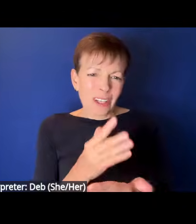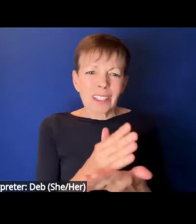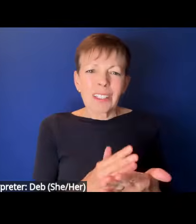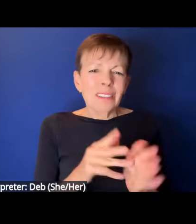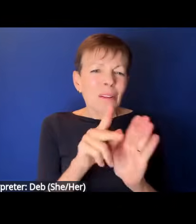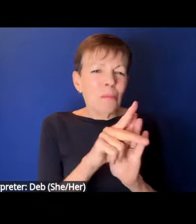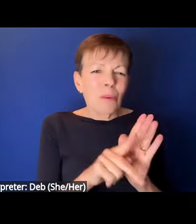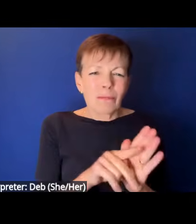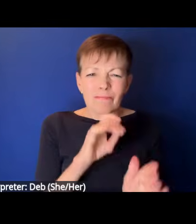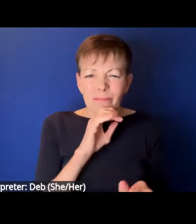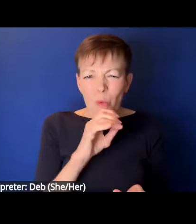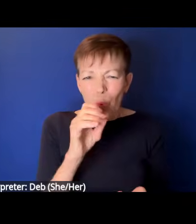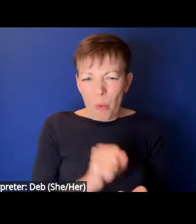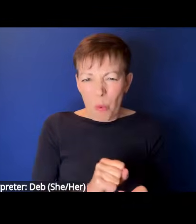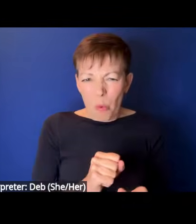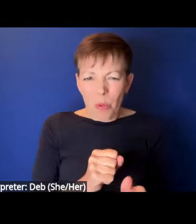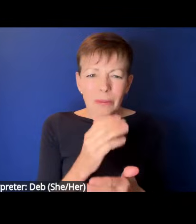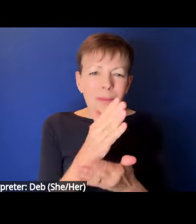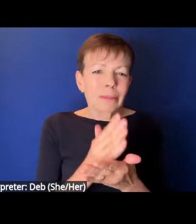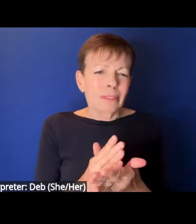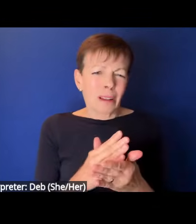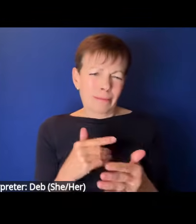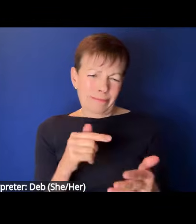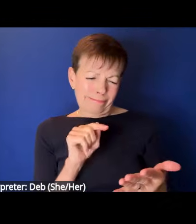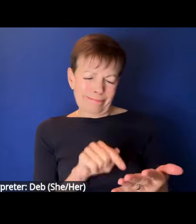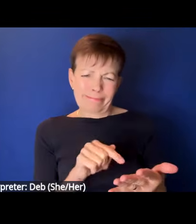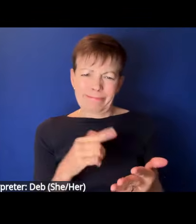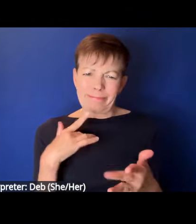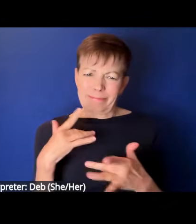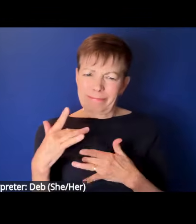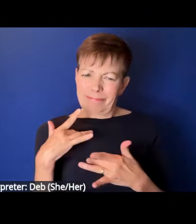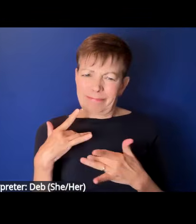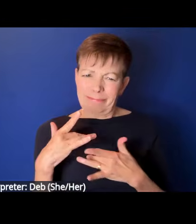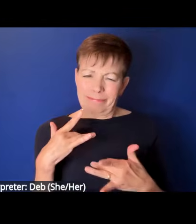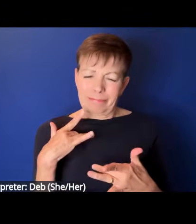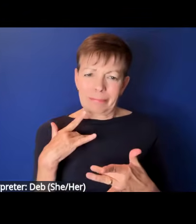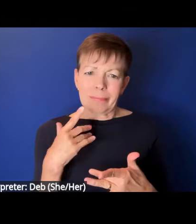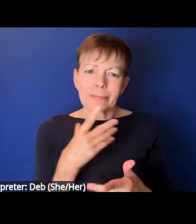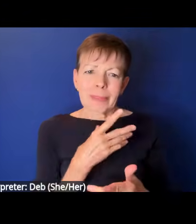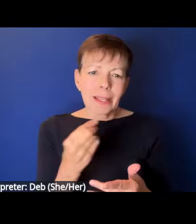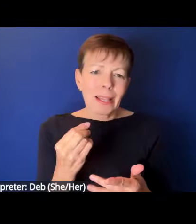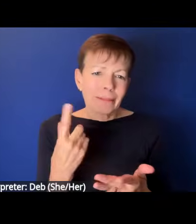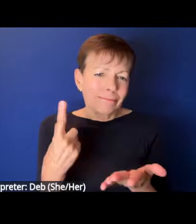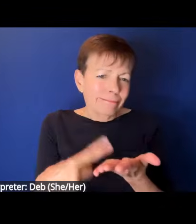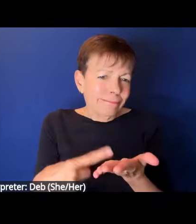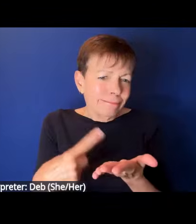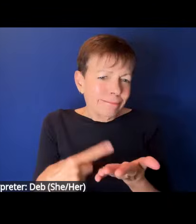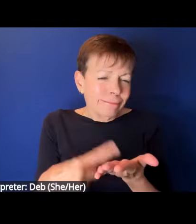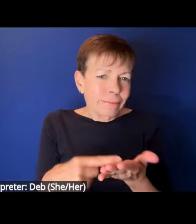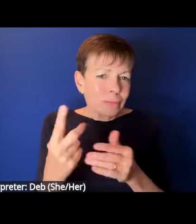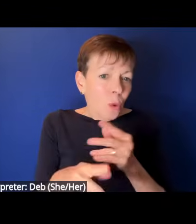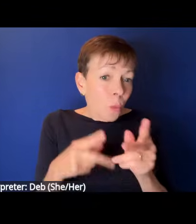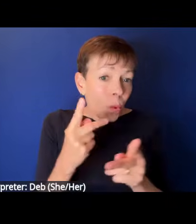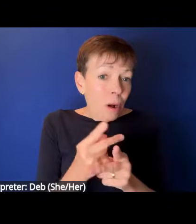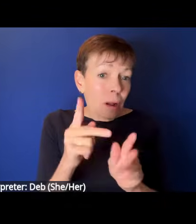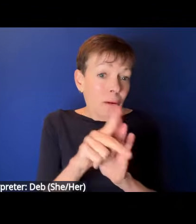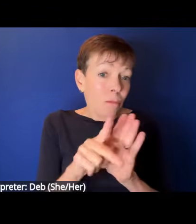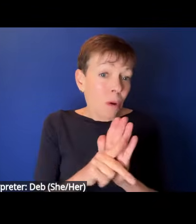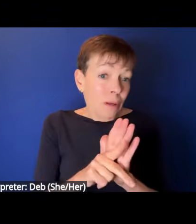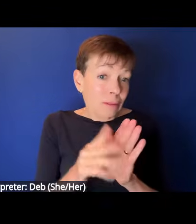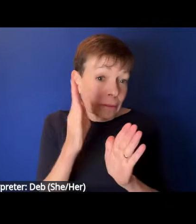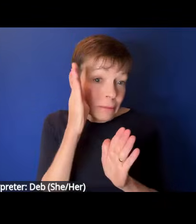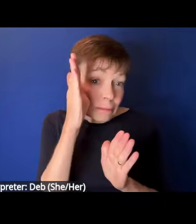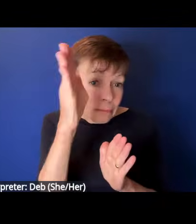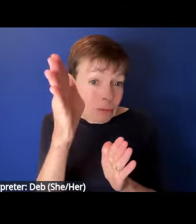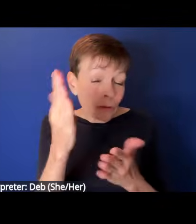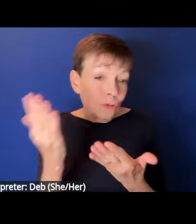concerns around. And then also there was some work around the policy, the partner table on what kind of policies might come forward.